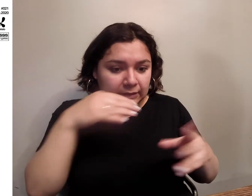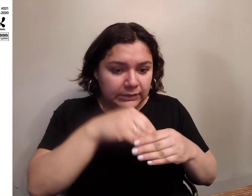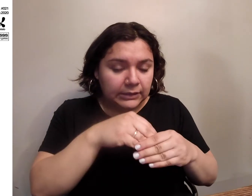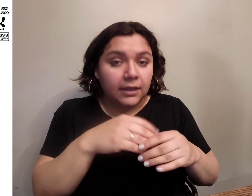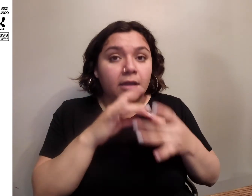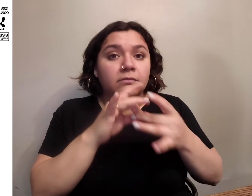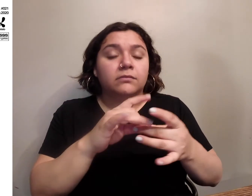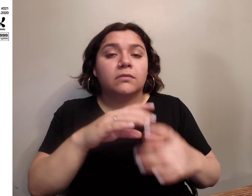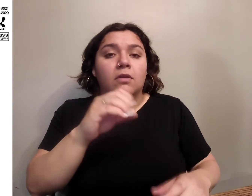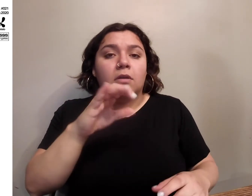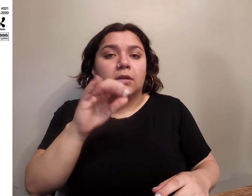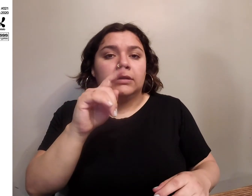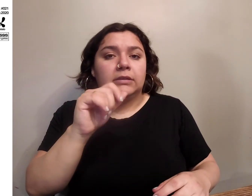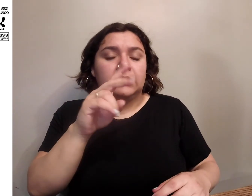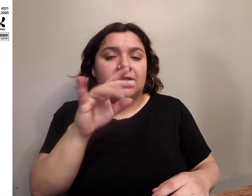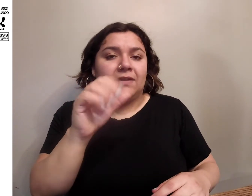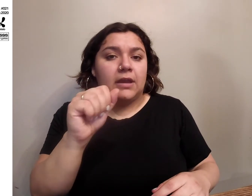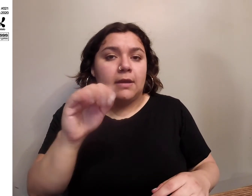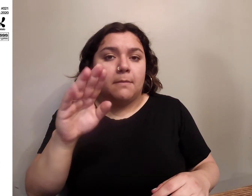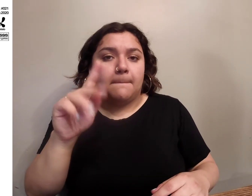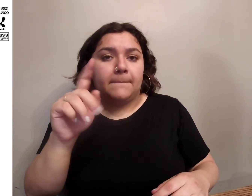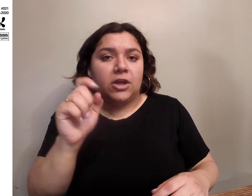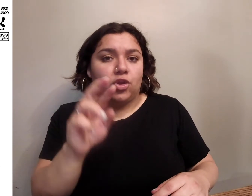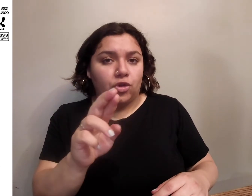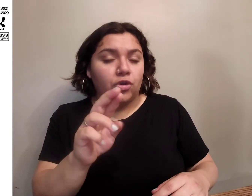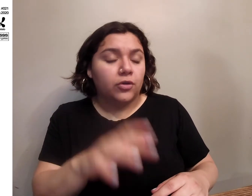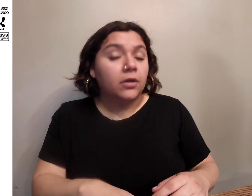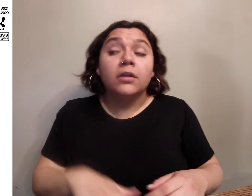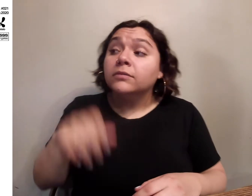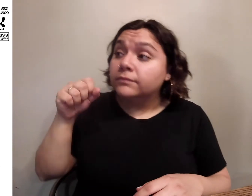Octavia Butler, who in a sense you